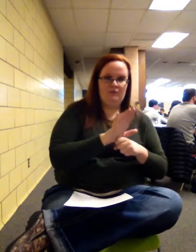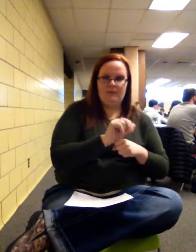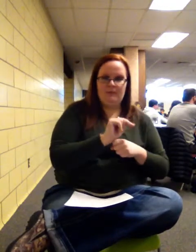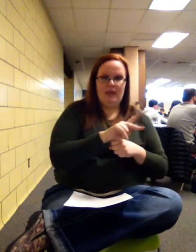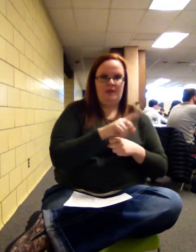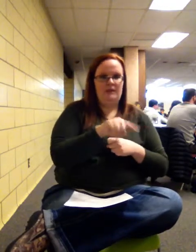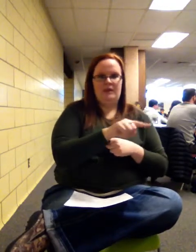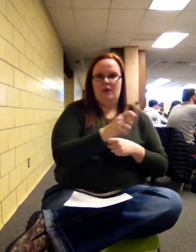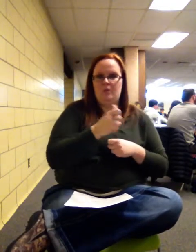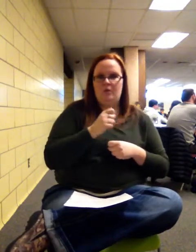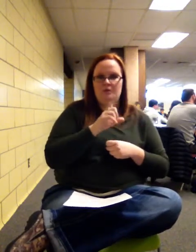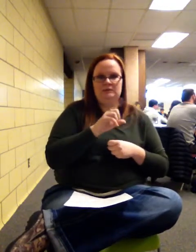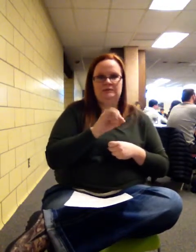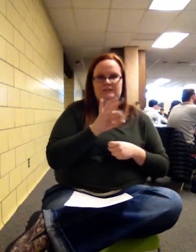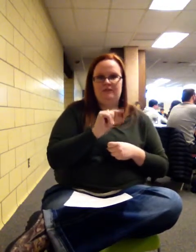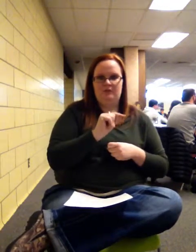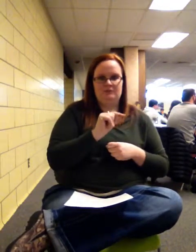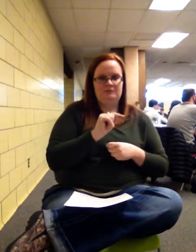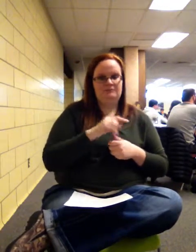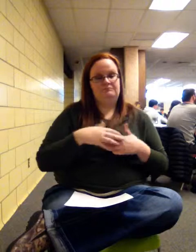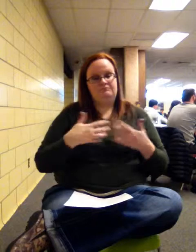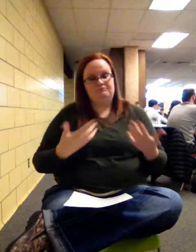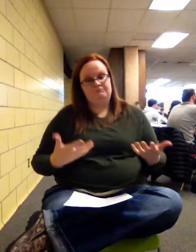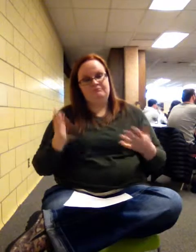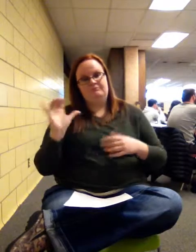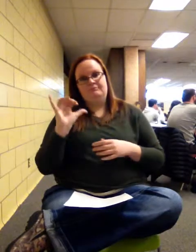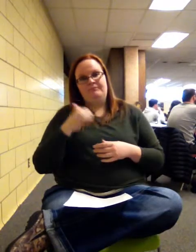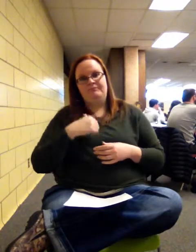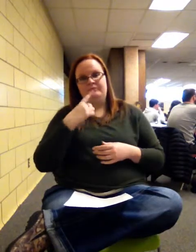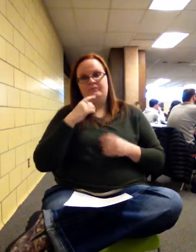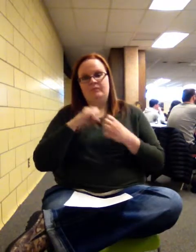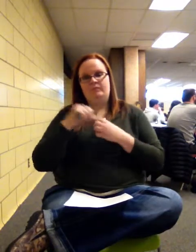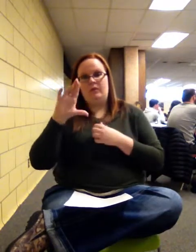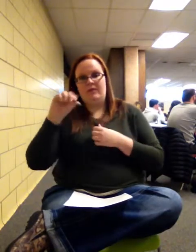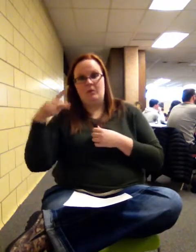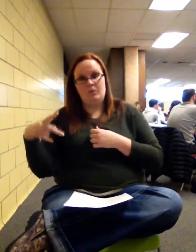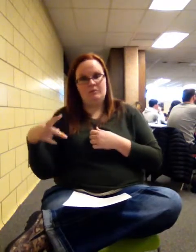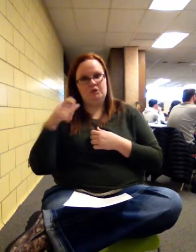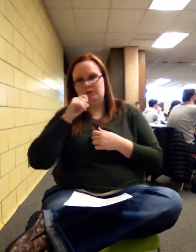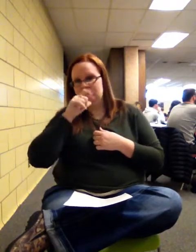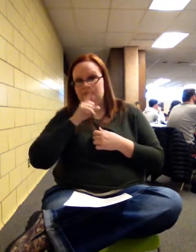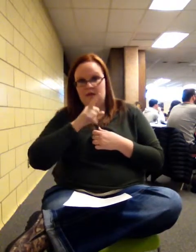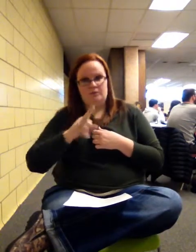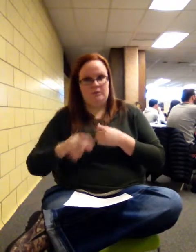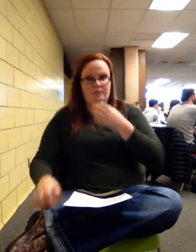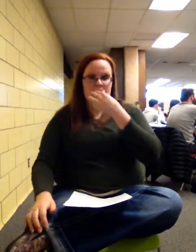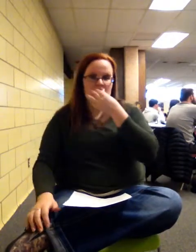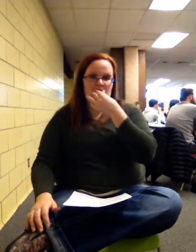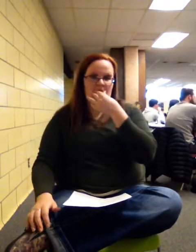default. Like I said though, with a corporation, that's not true. You are taking